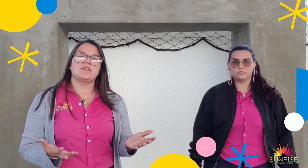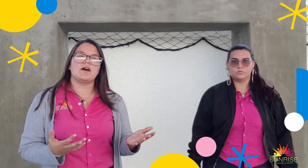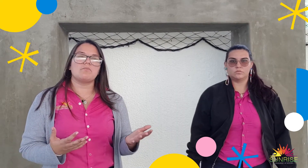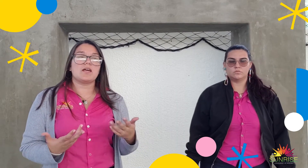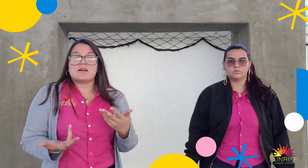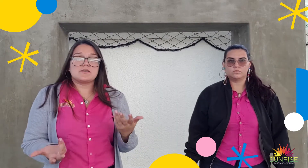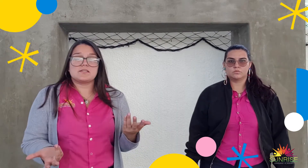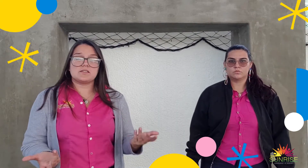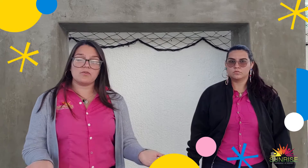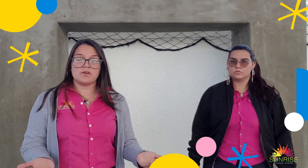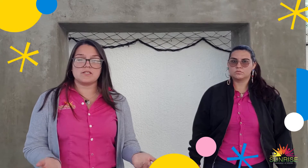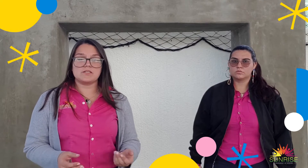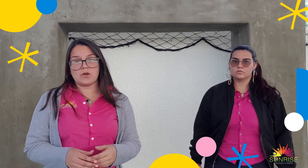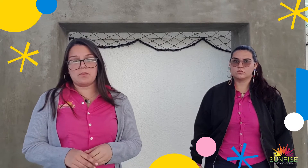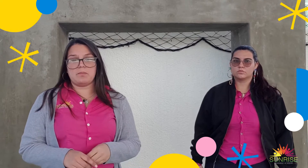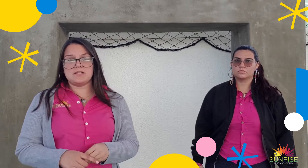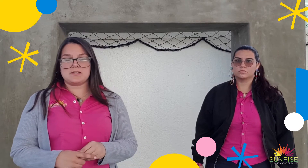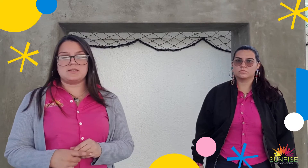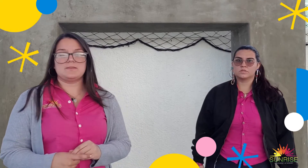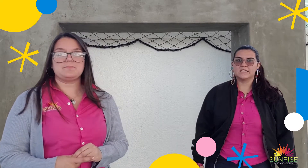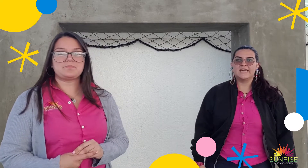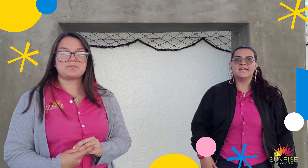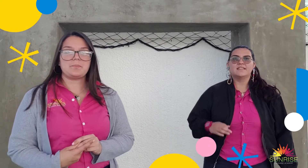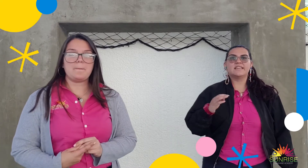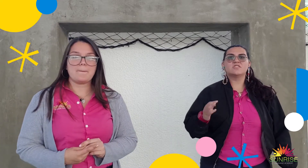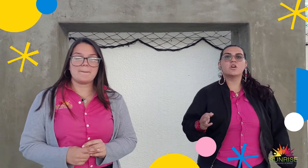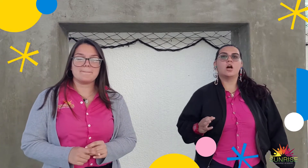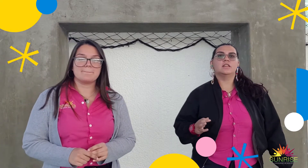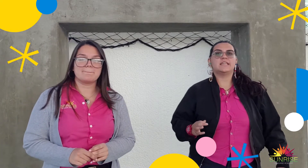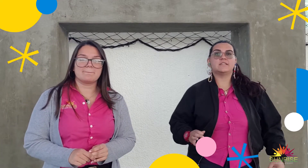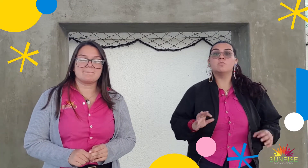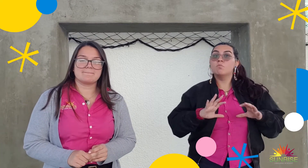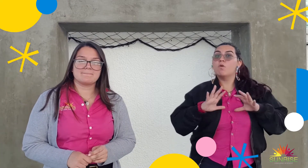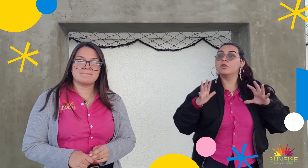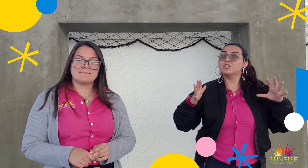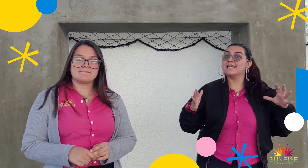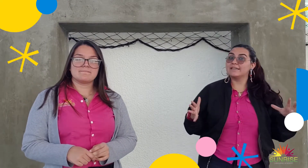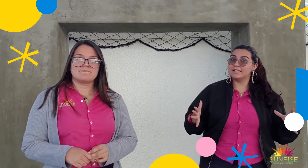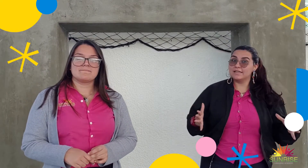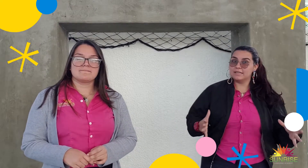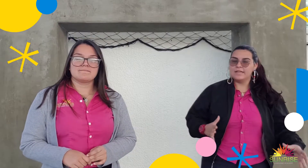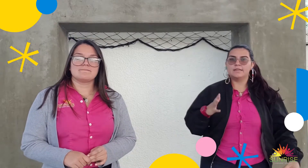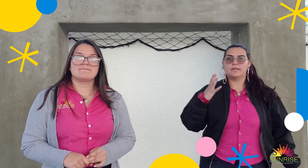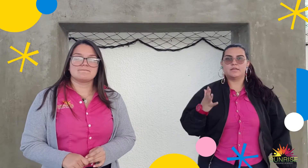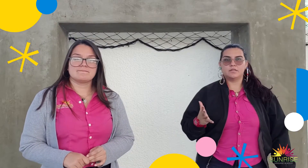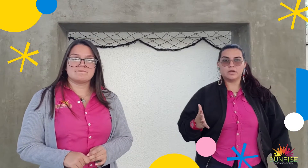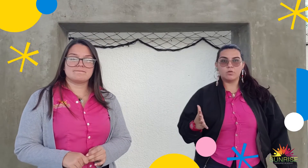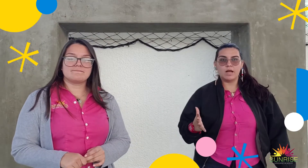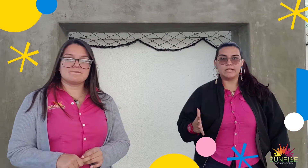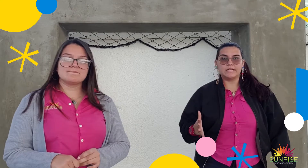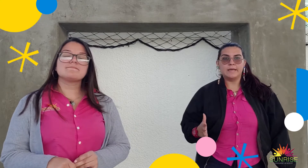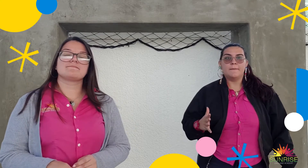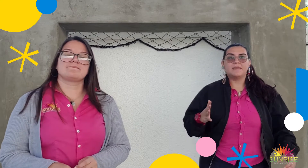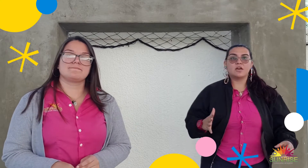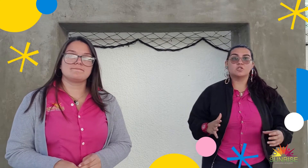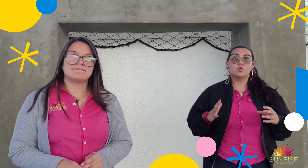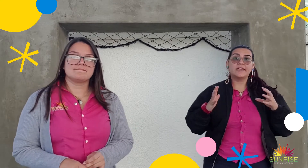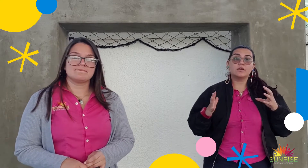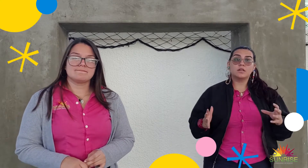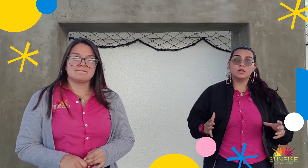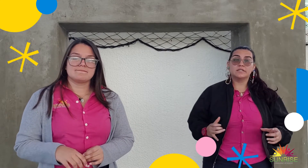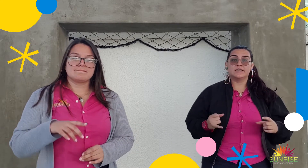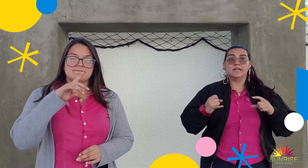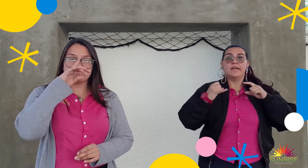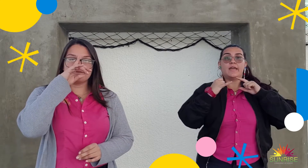everything that makes us different as human beings. This goal is more general than gender equality because